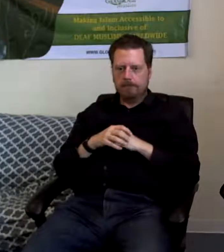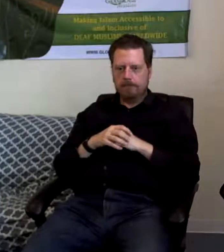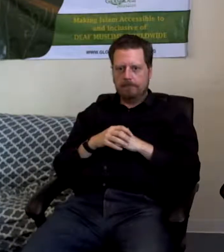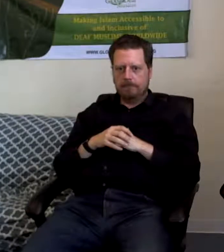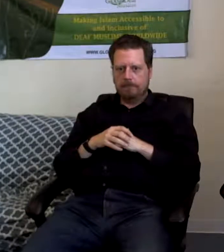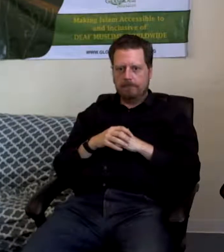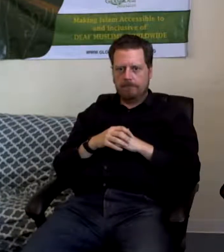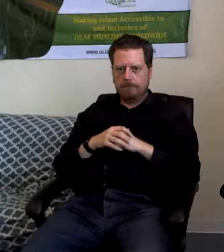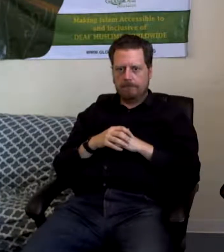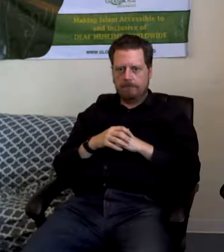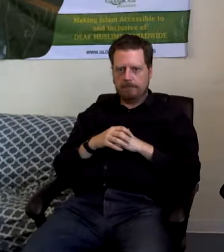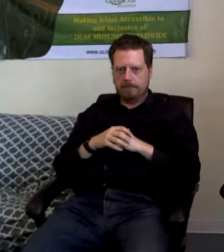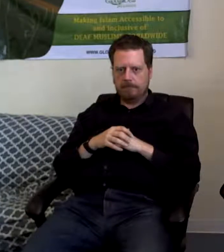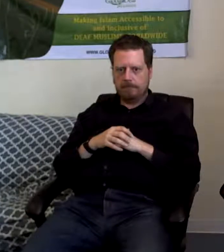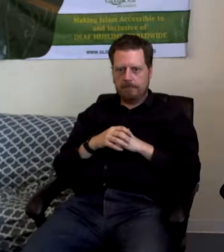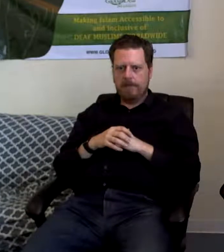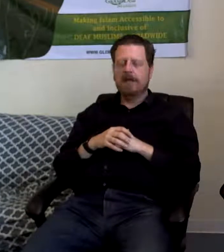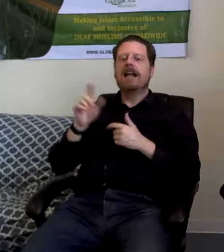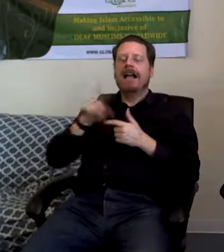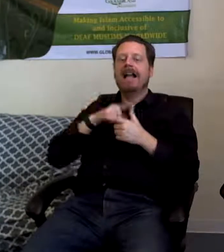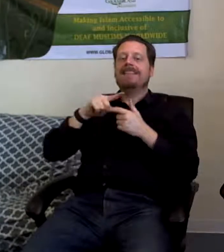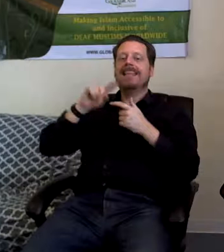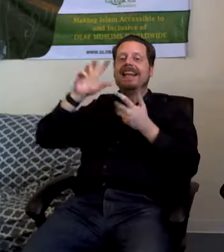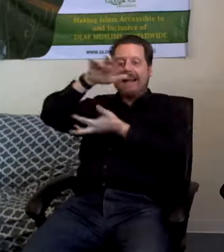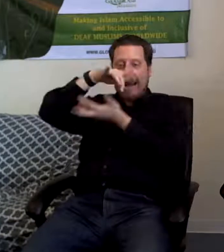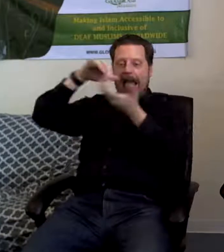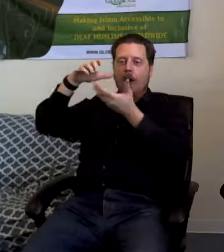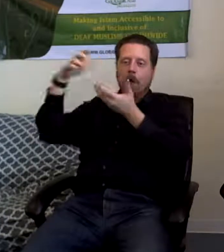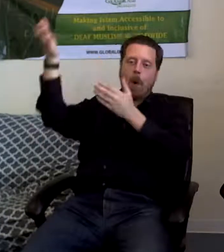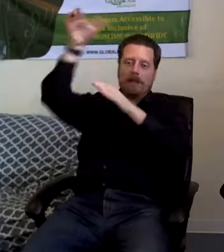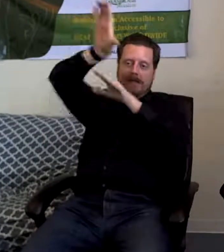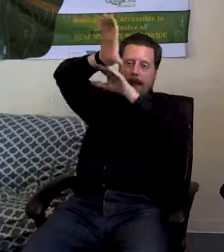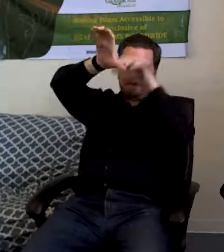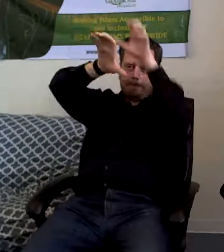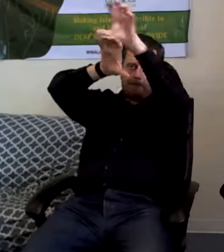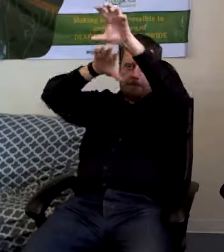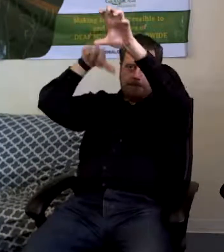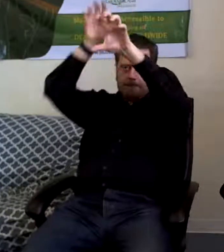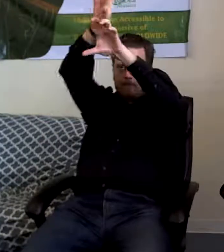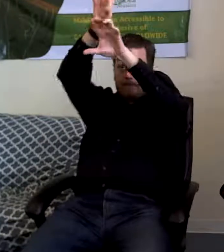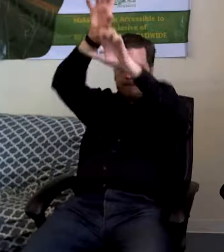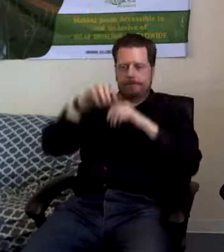and then clouds on top of all of that.